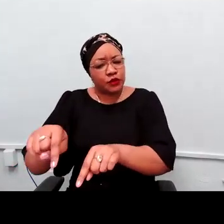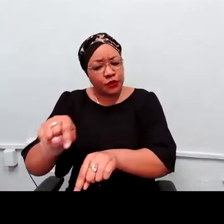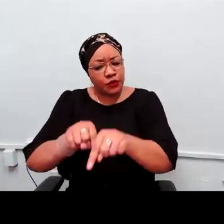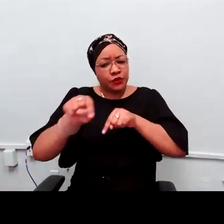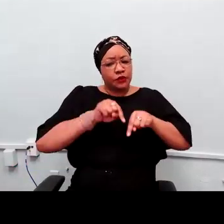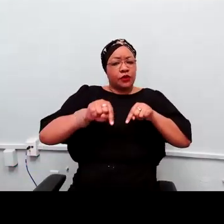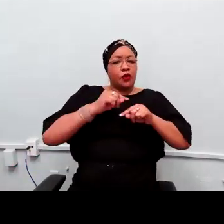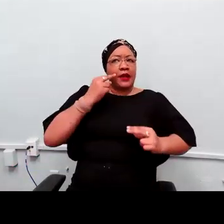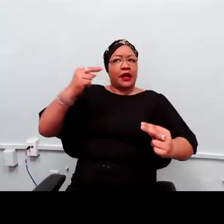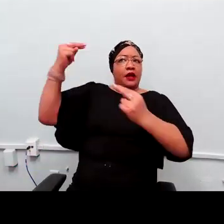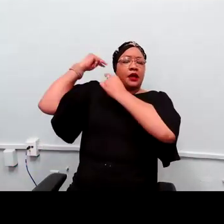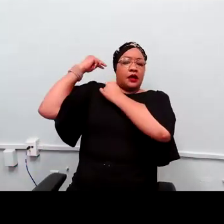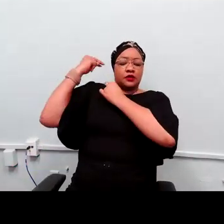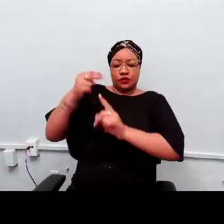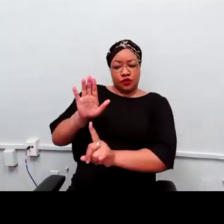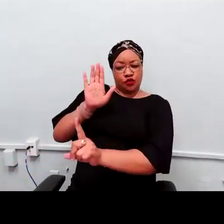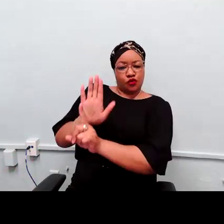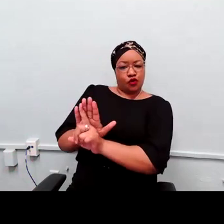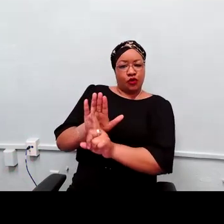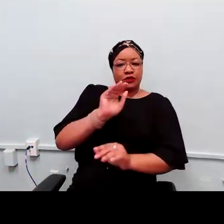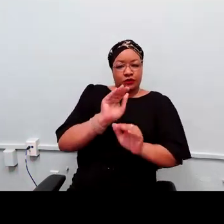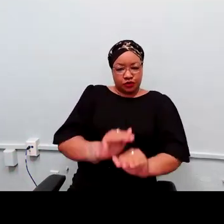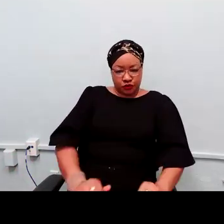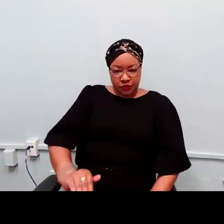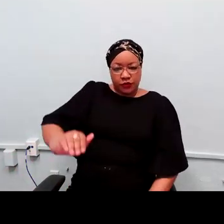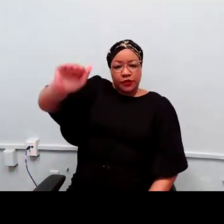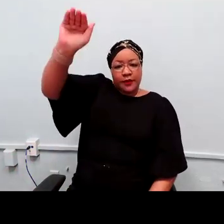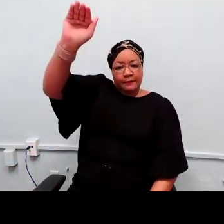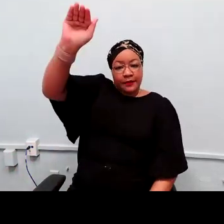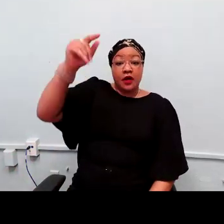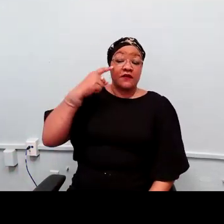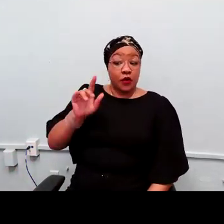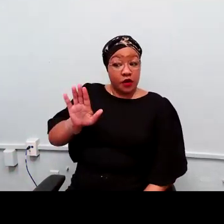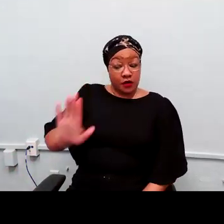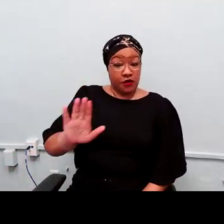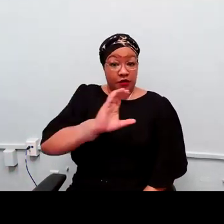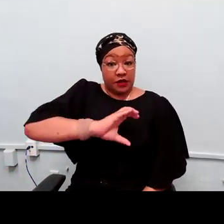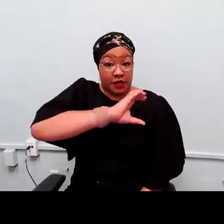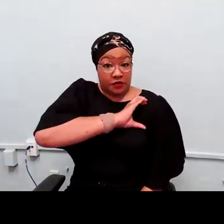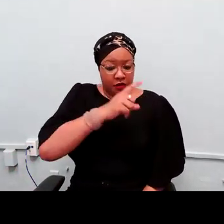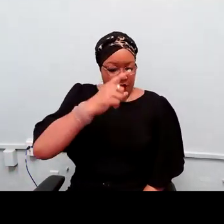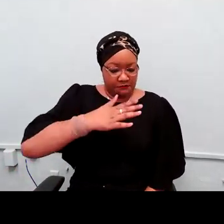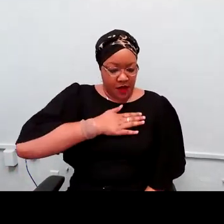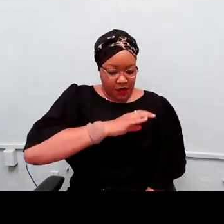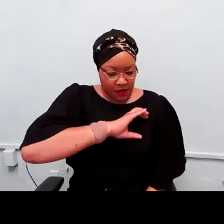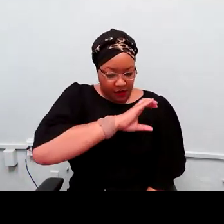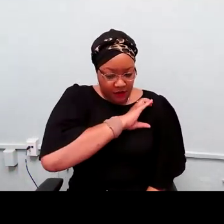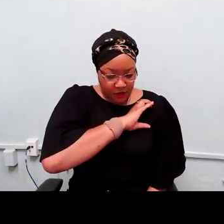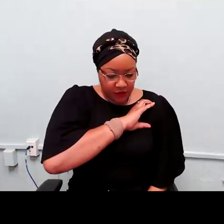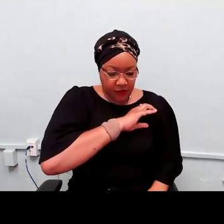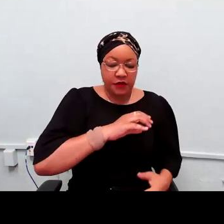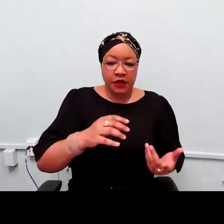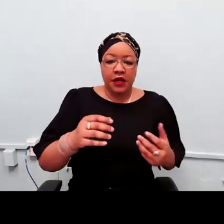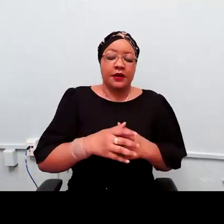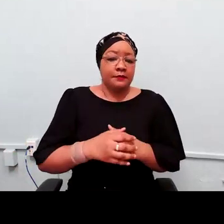right? Both for her character, my character personally, but also just because a lot of